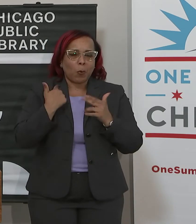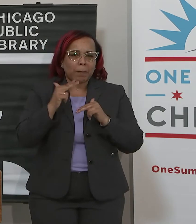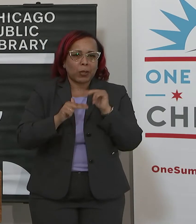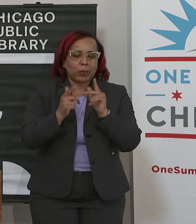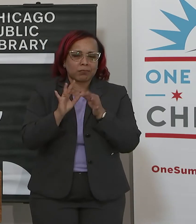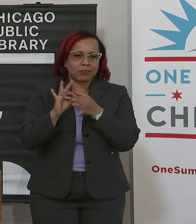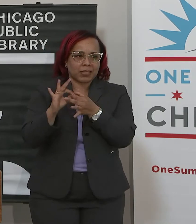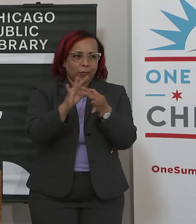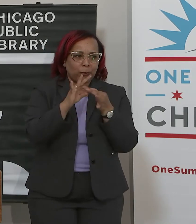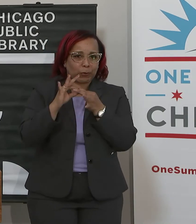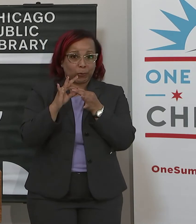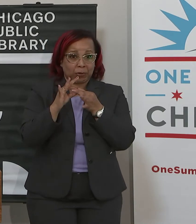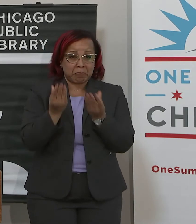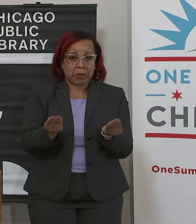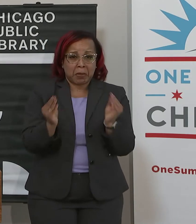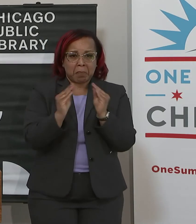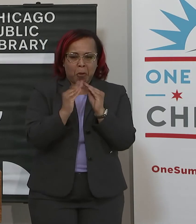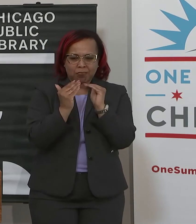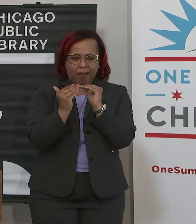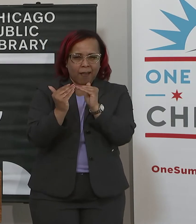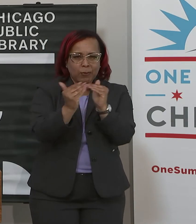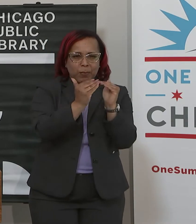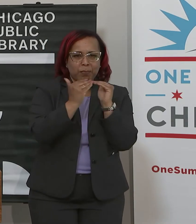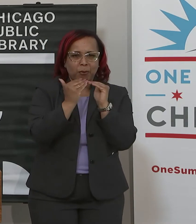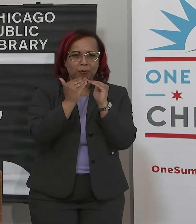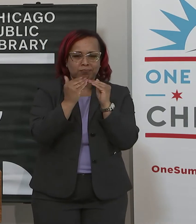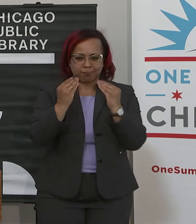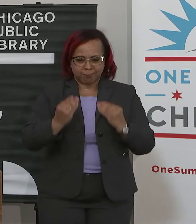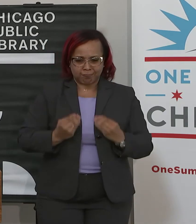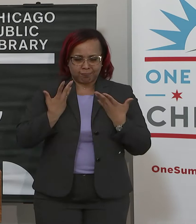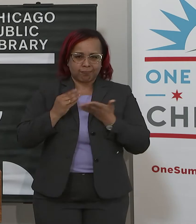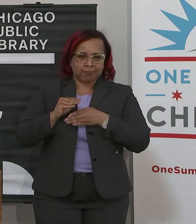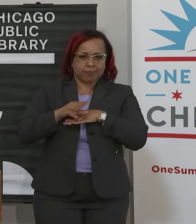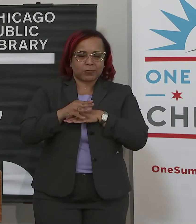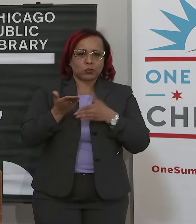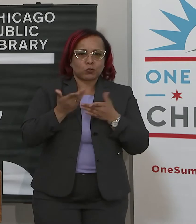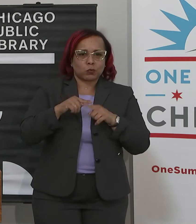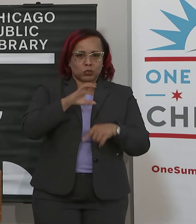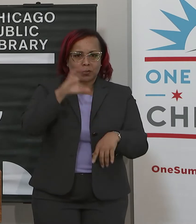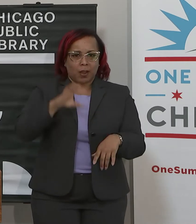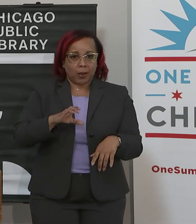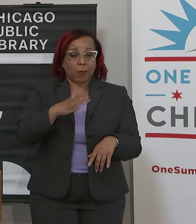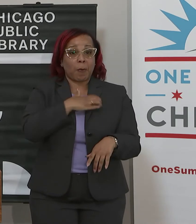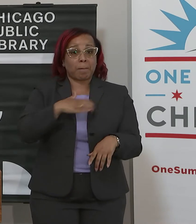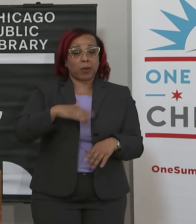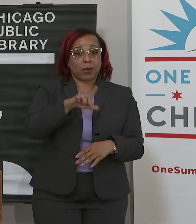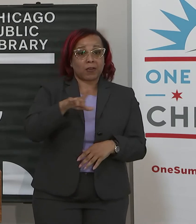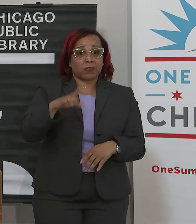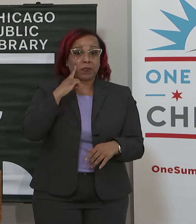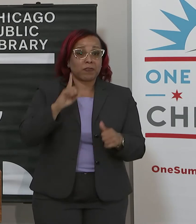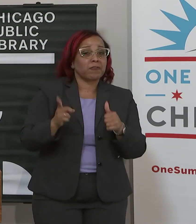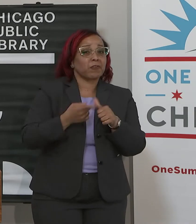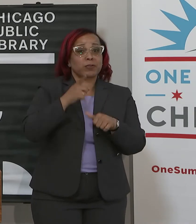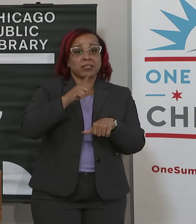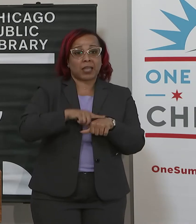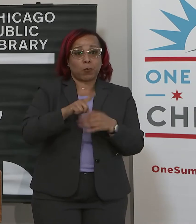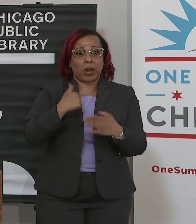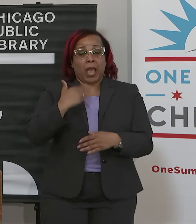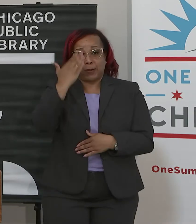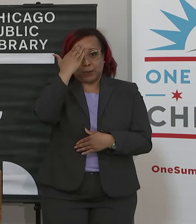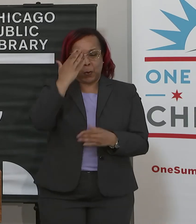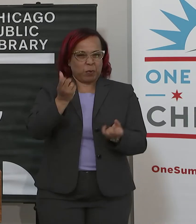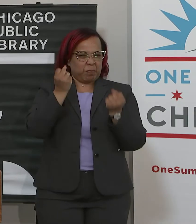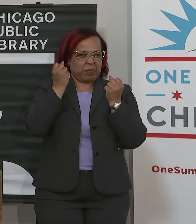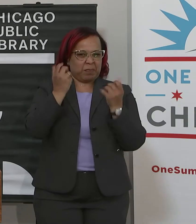together, bringing more equitable and inspiring services to Chicago. Mayor Lightfoot, for the first time of what I know will be